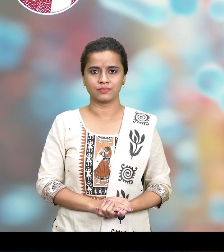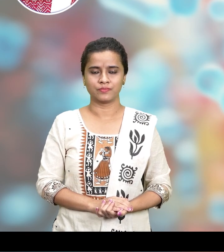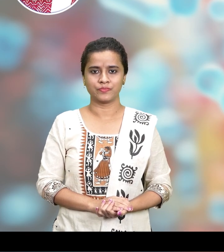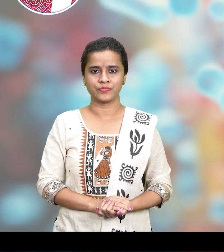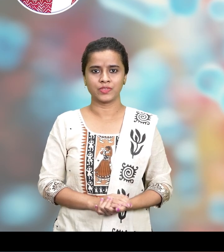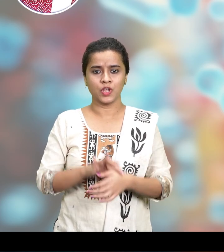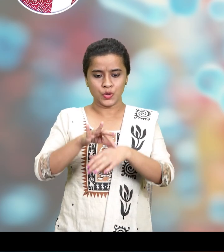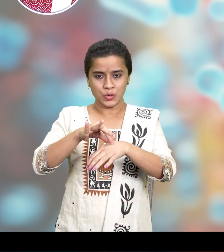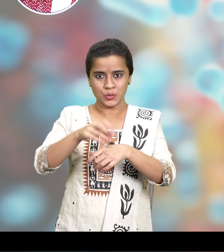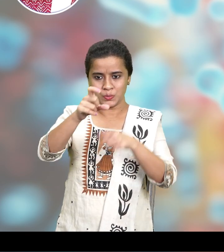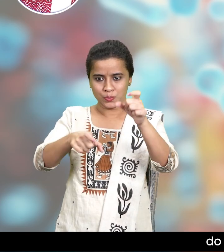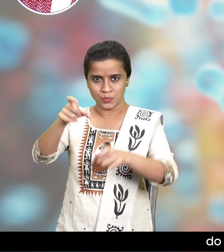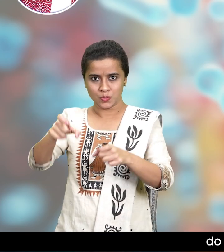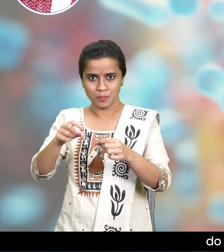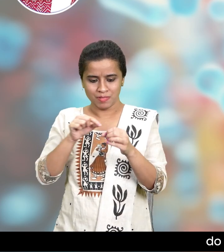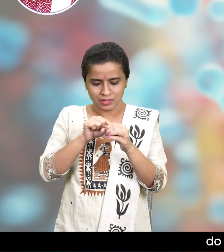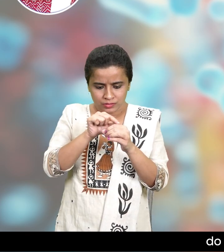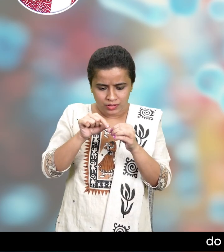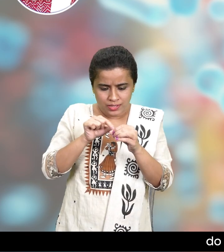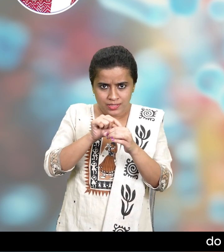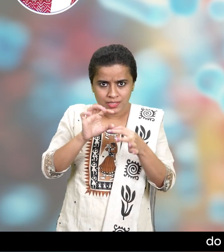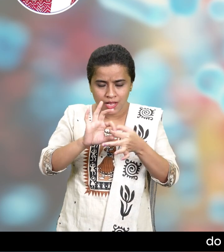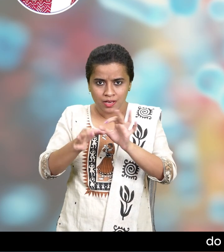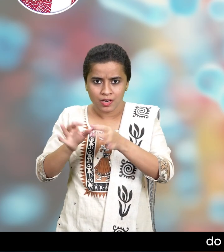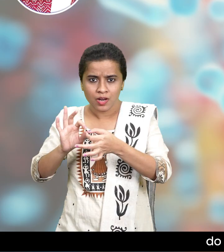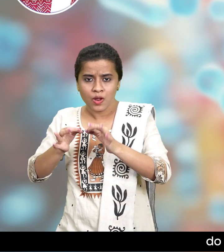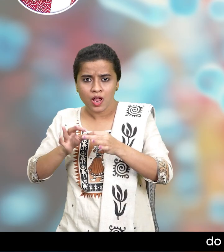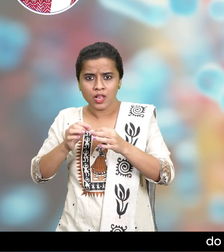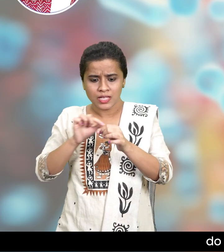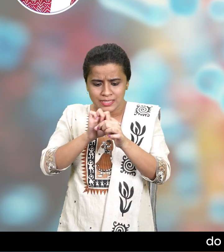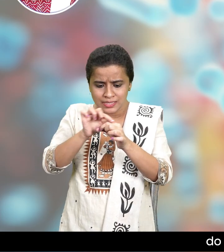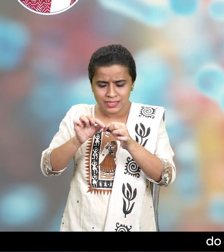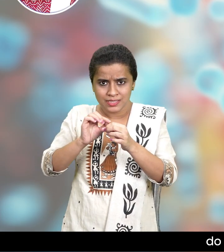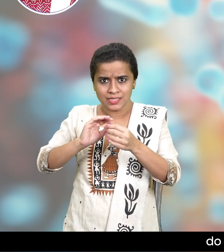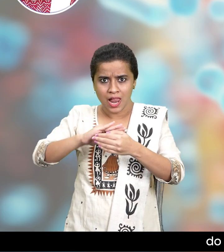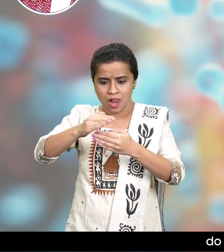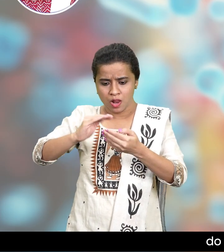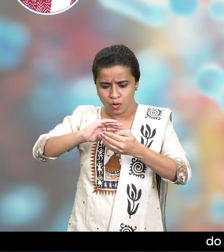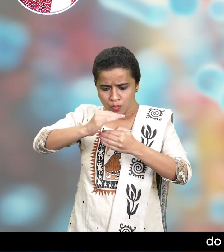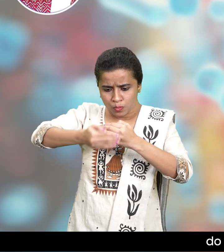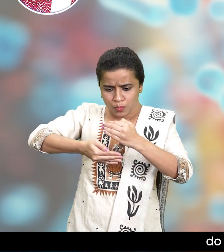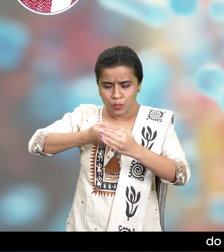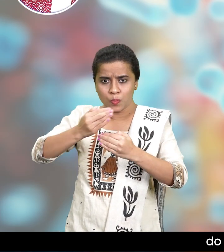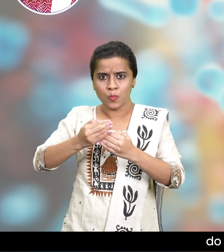Human cells do not make a cell wall anyway.